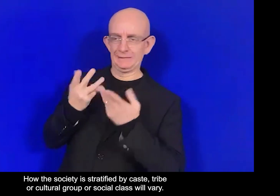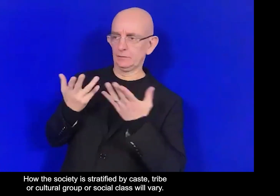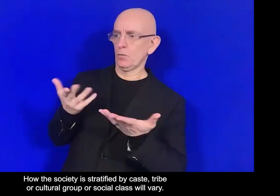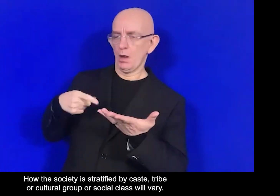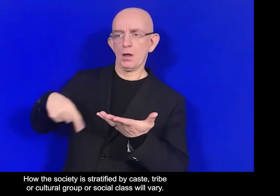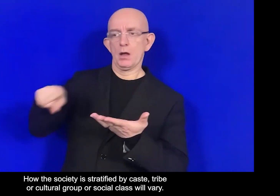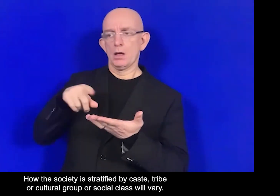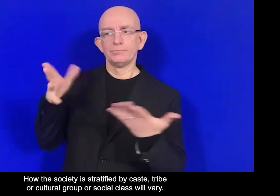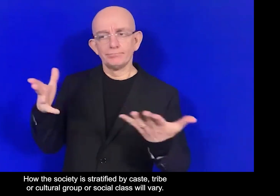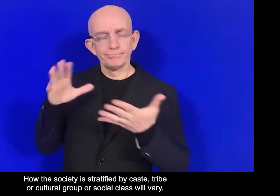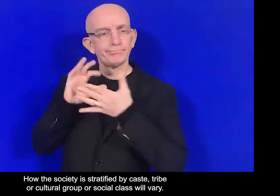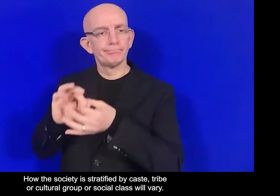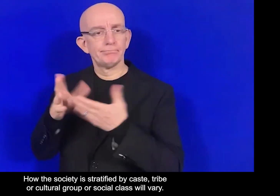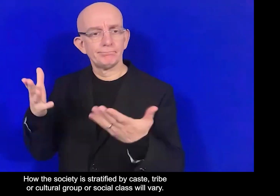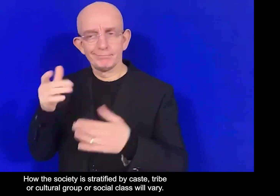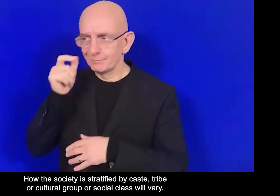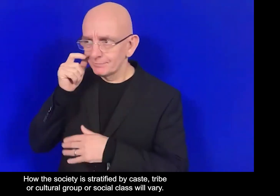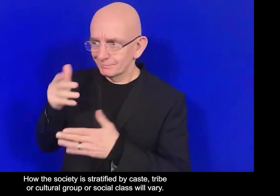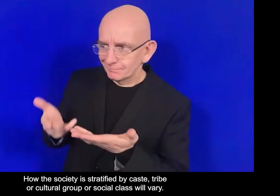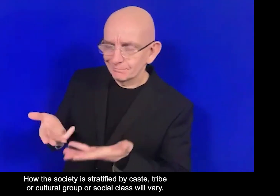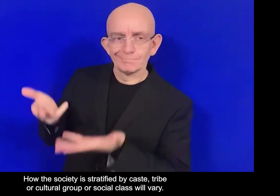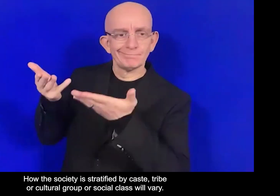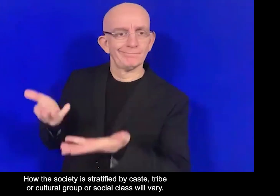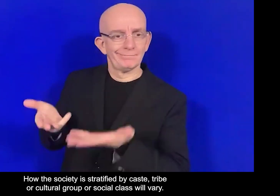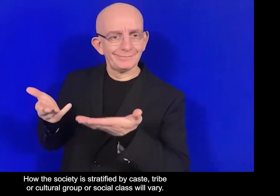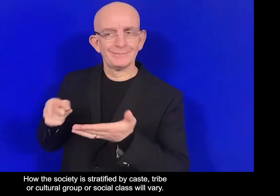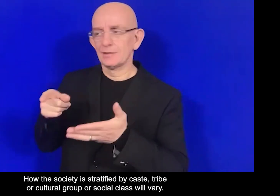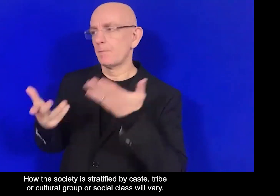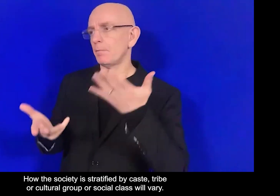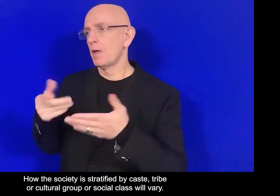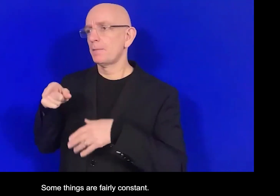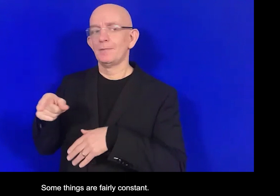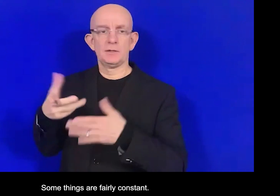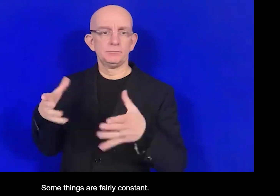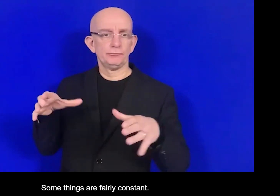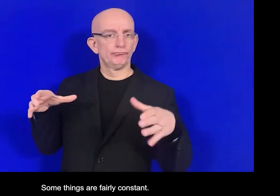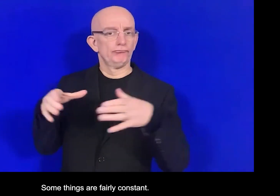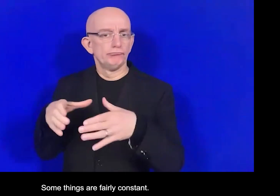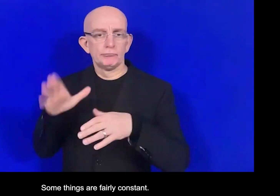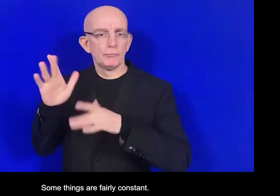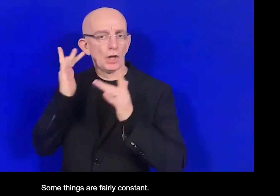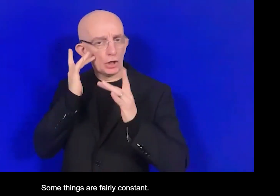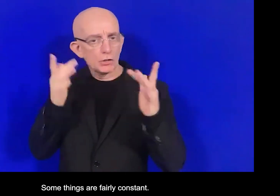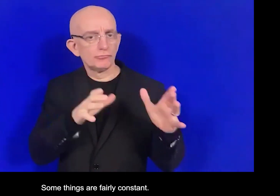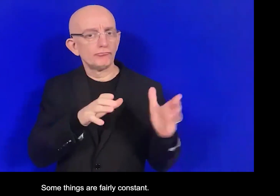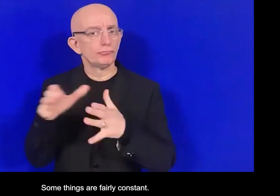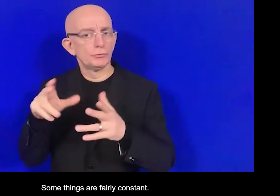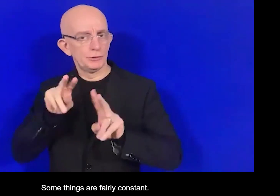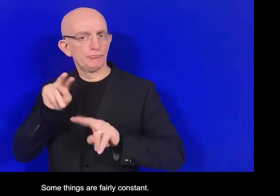caste, tribe, or cultural group, or social class will vary. But some things are fairly constant.